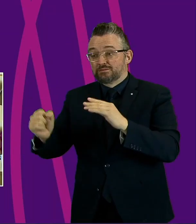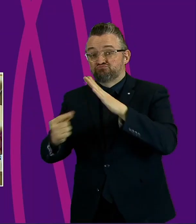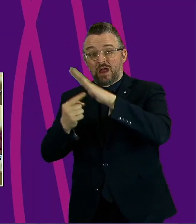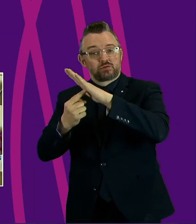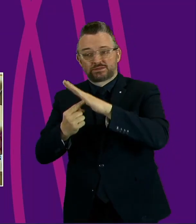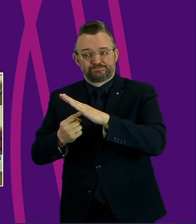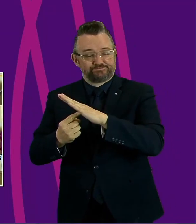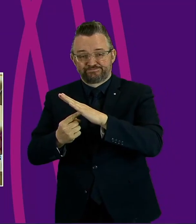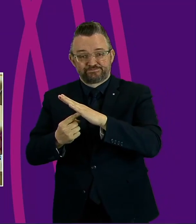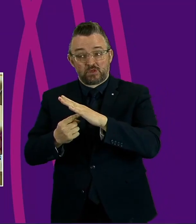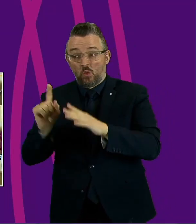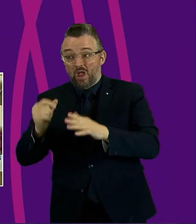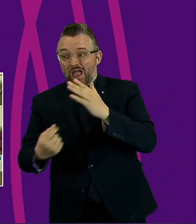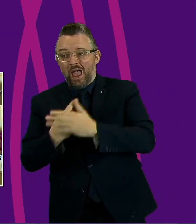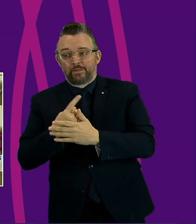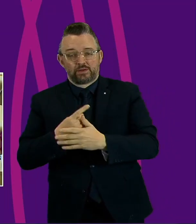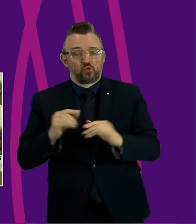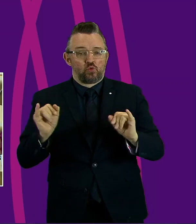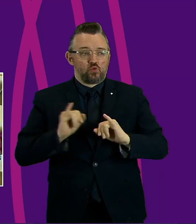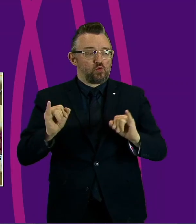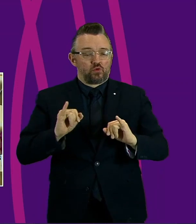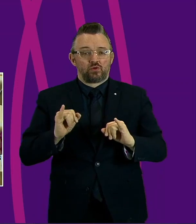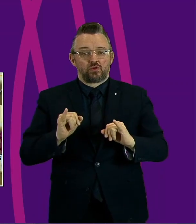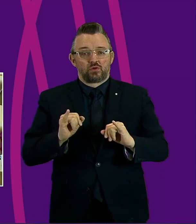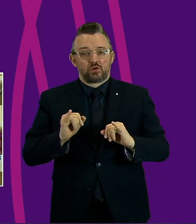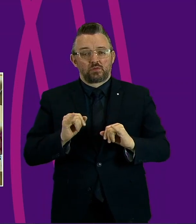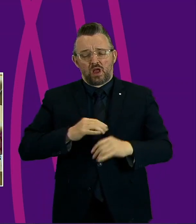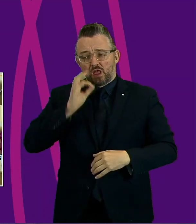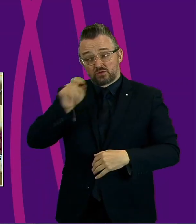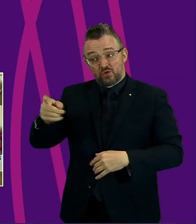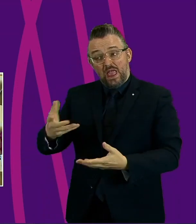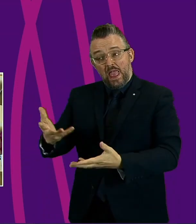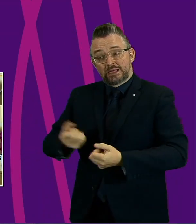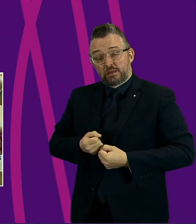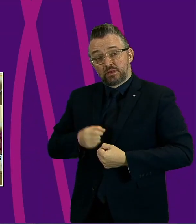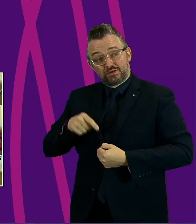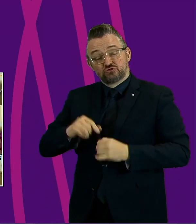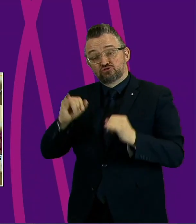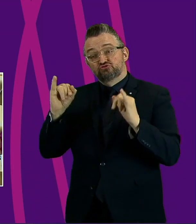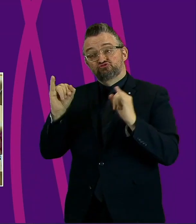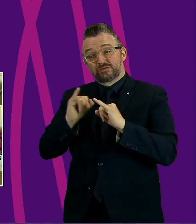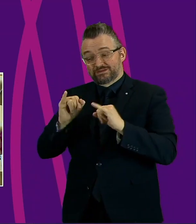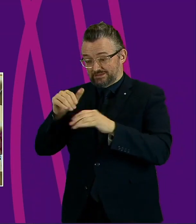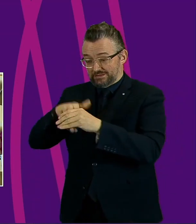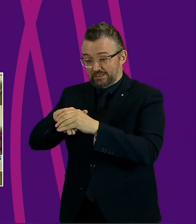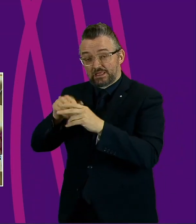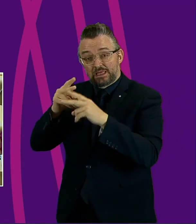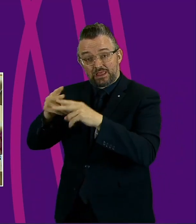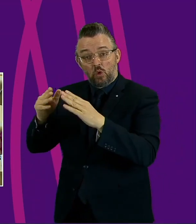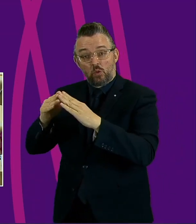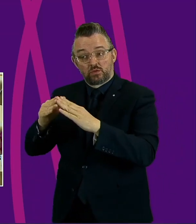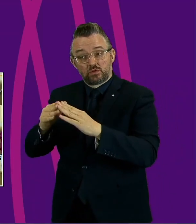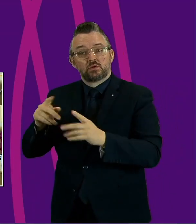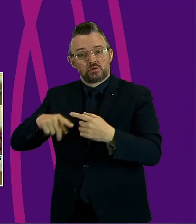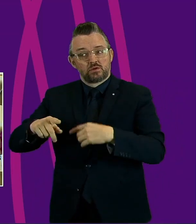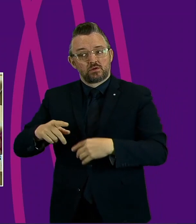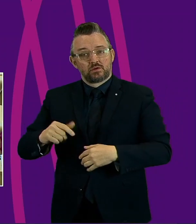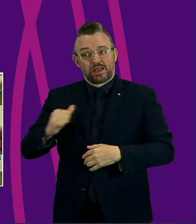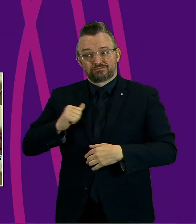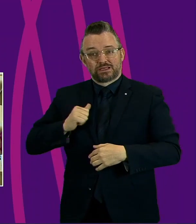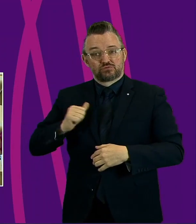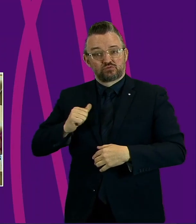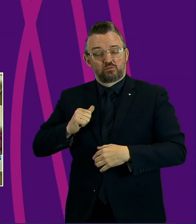are devastating. So do you accept that this crisis in care homes was predictable? And